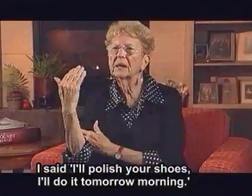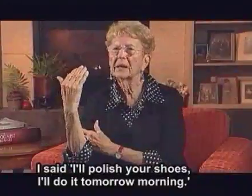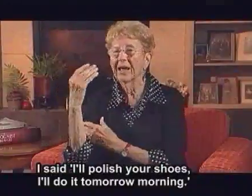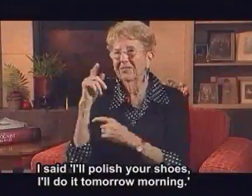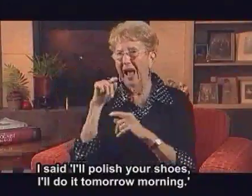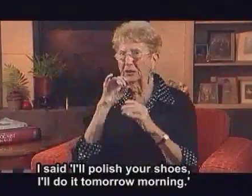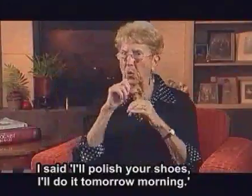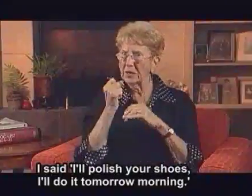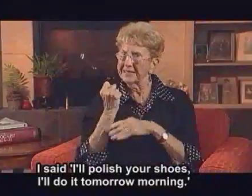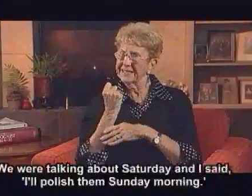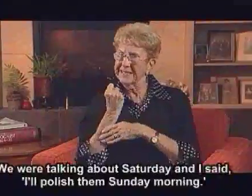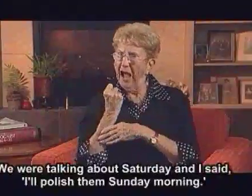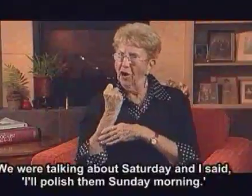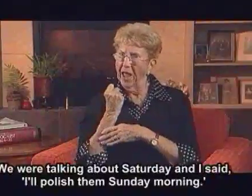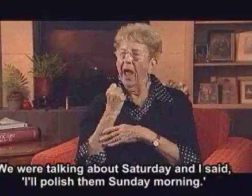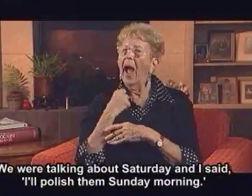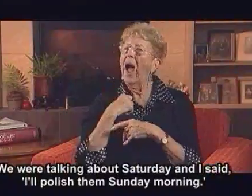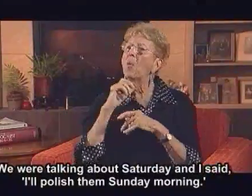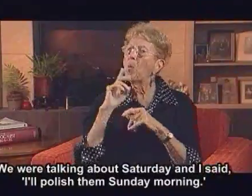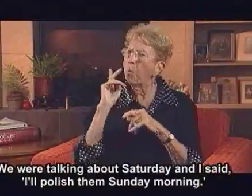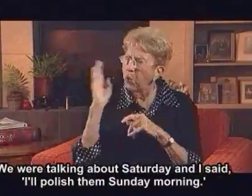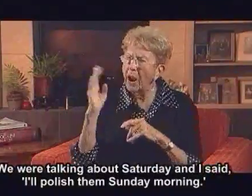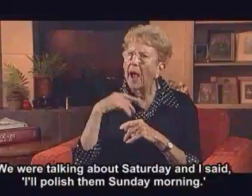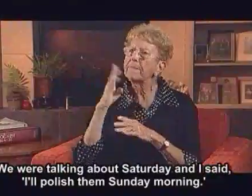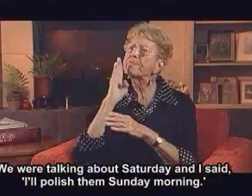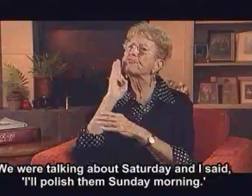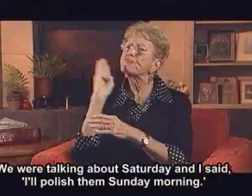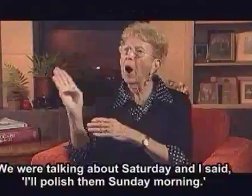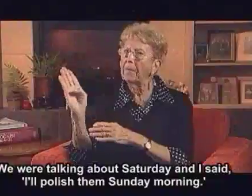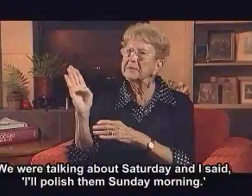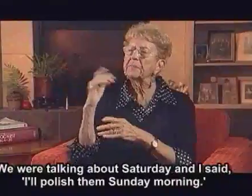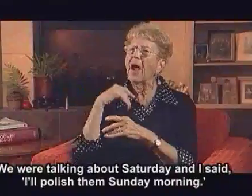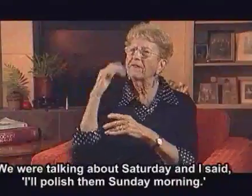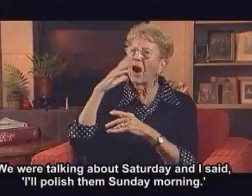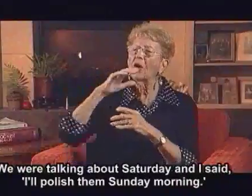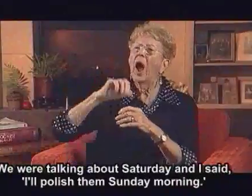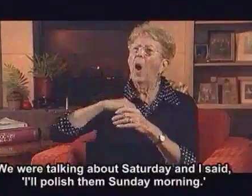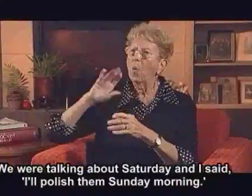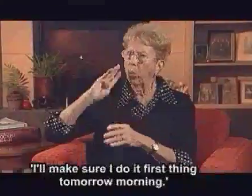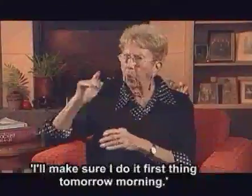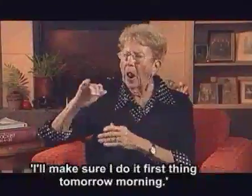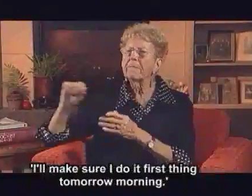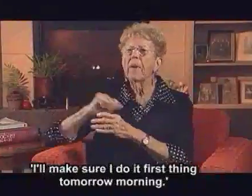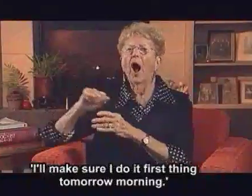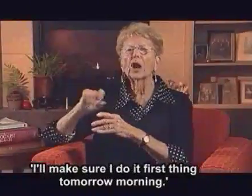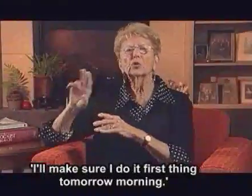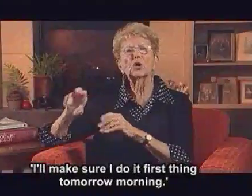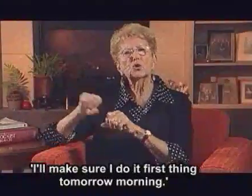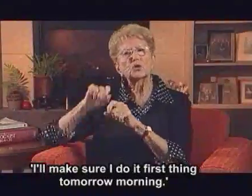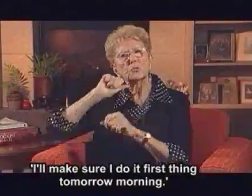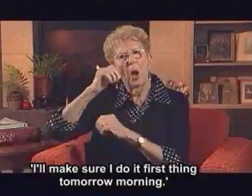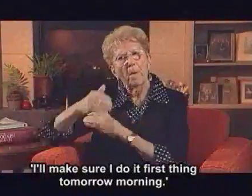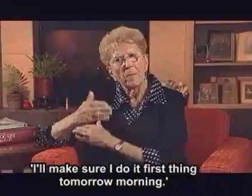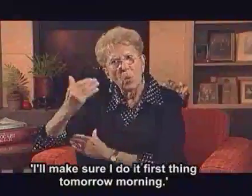morning. We were talking about Saturday. I said, I will polish them Sunday morning. I'll make sure I do it first thing tomorrow